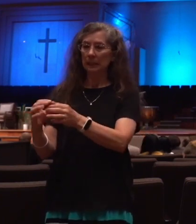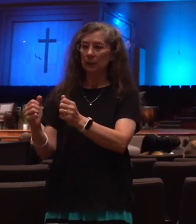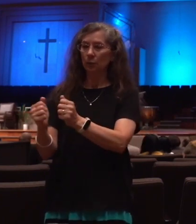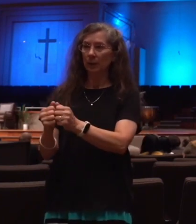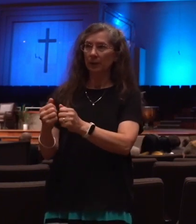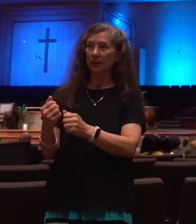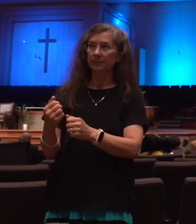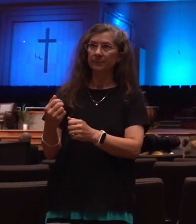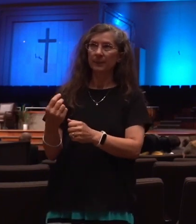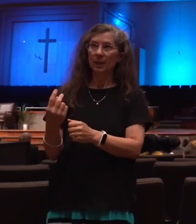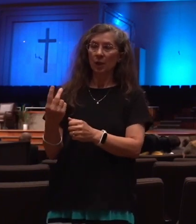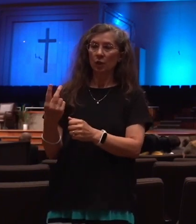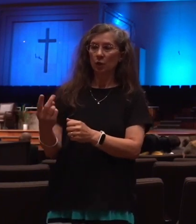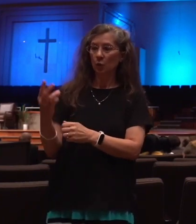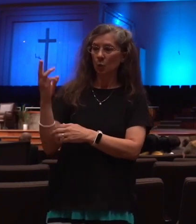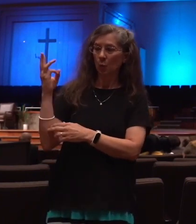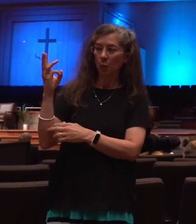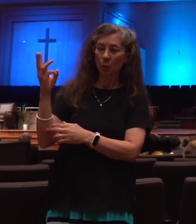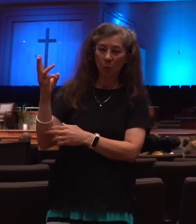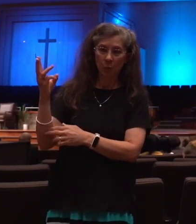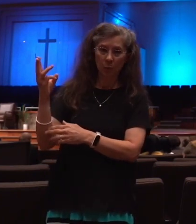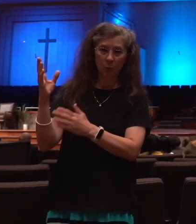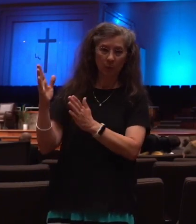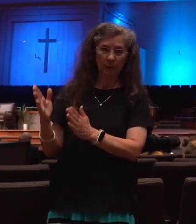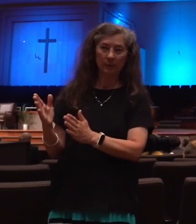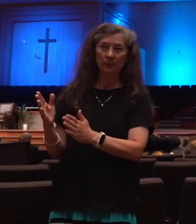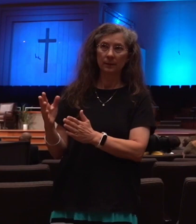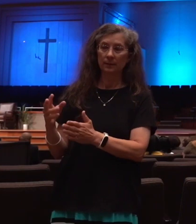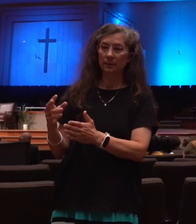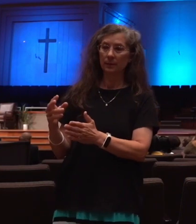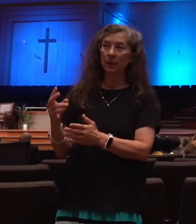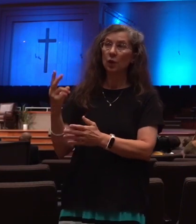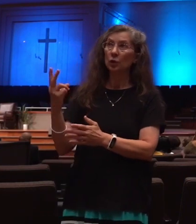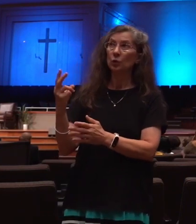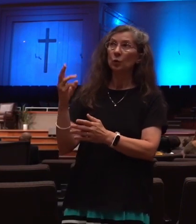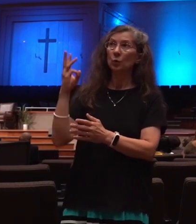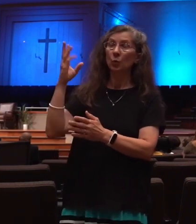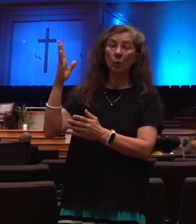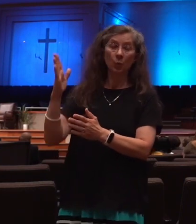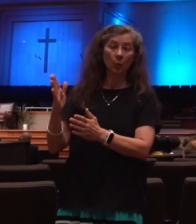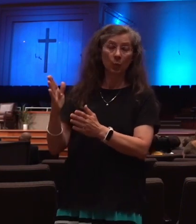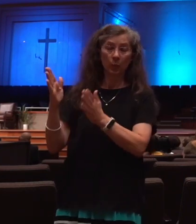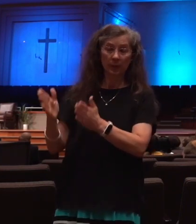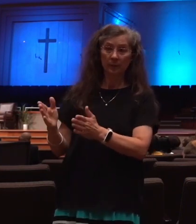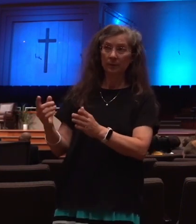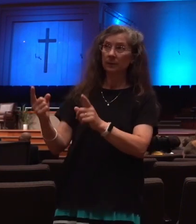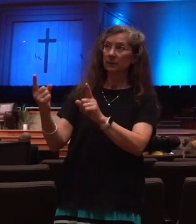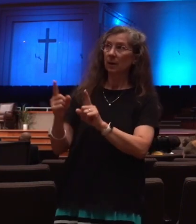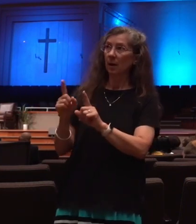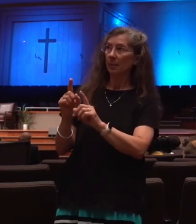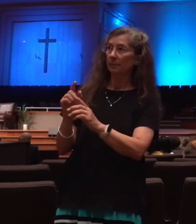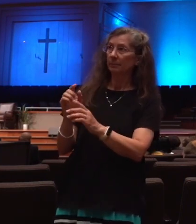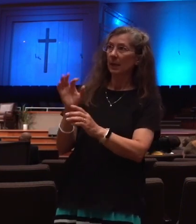to preach and to stand against the Antichrist who's trying to kill Israel and destroy Israel.